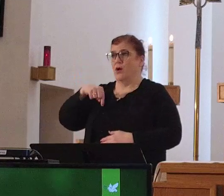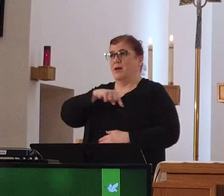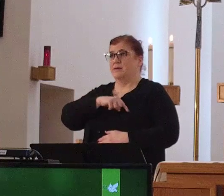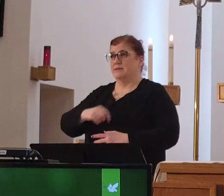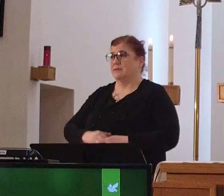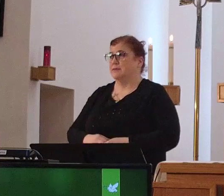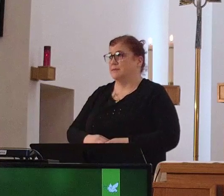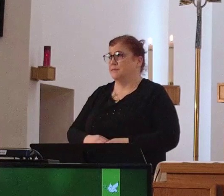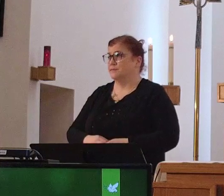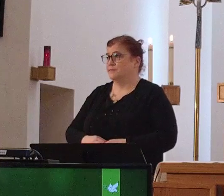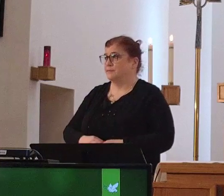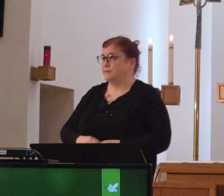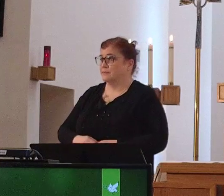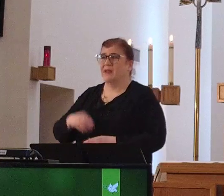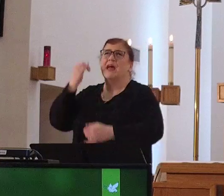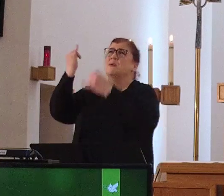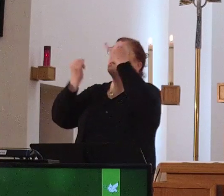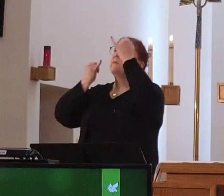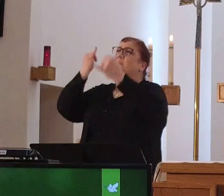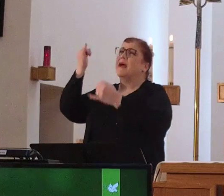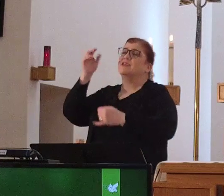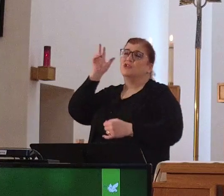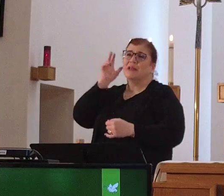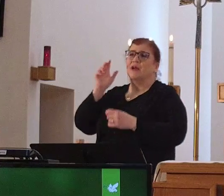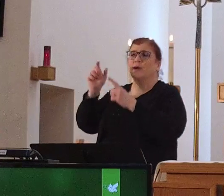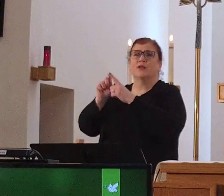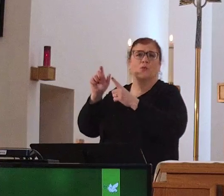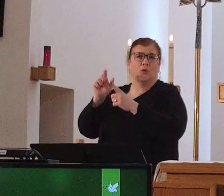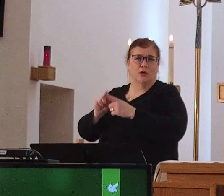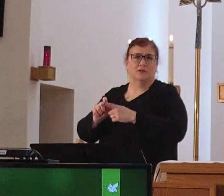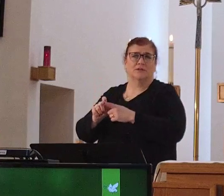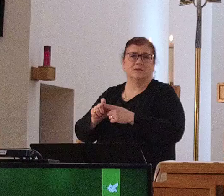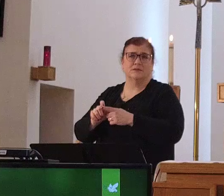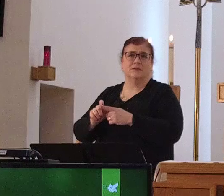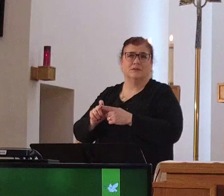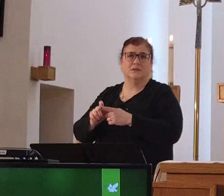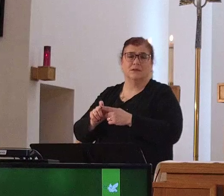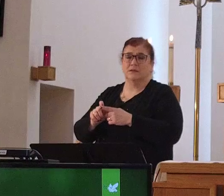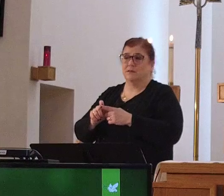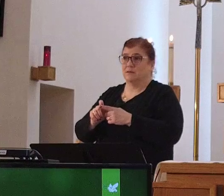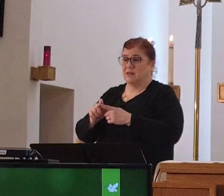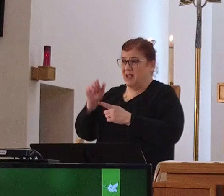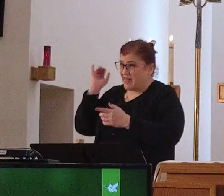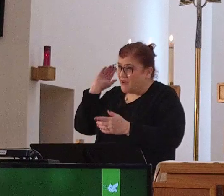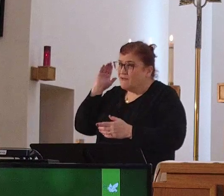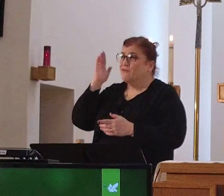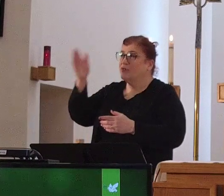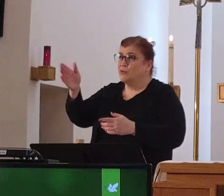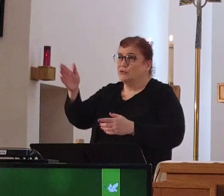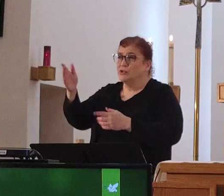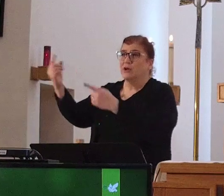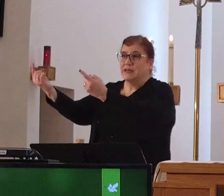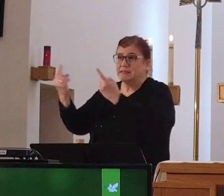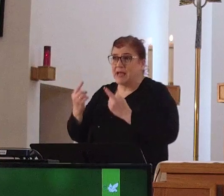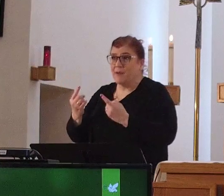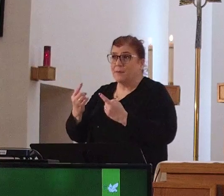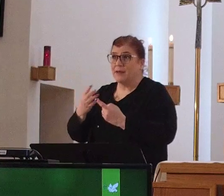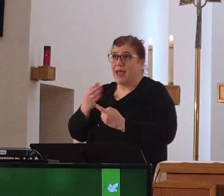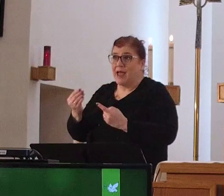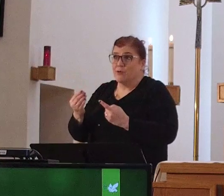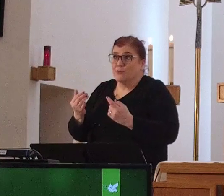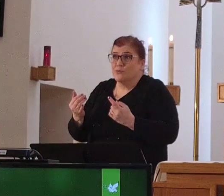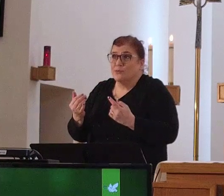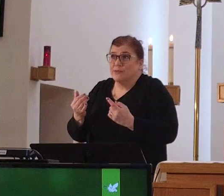us. Imagine hearing those words. That future is coming and